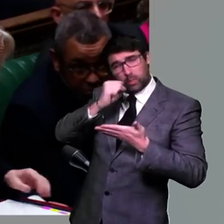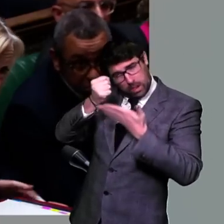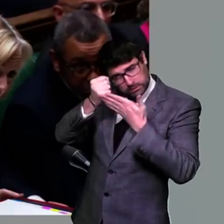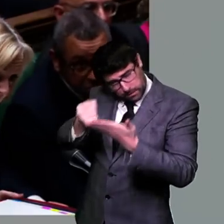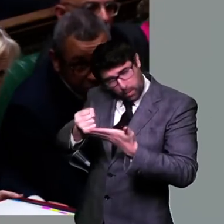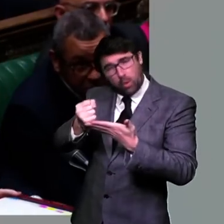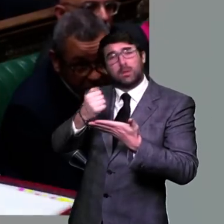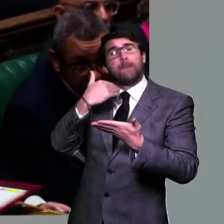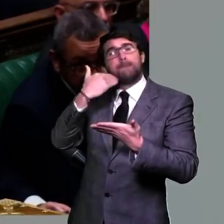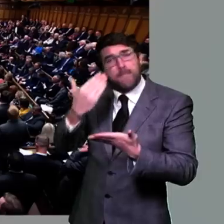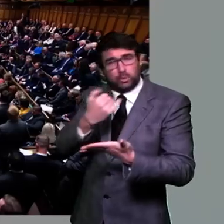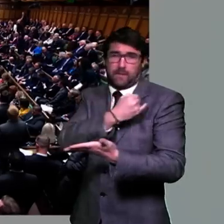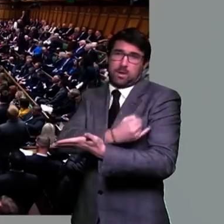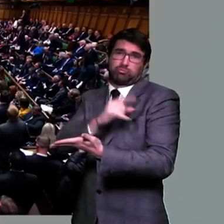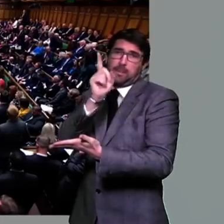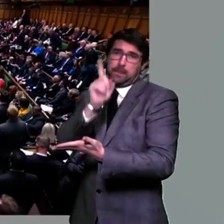be our priority.